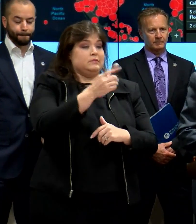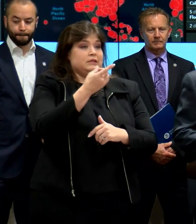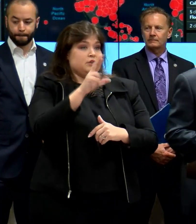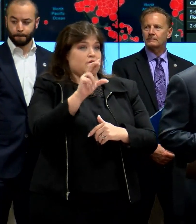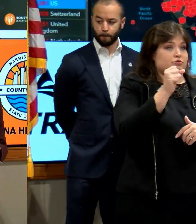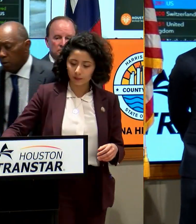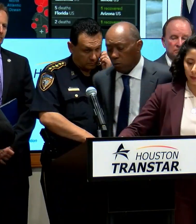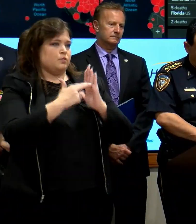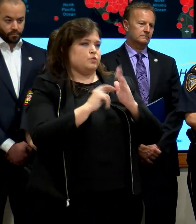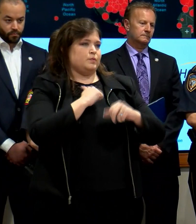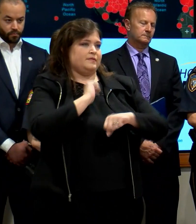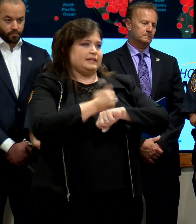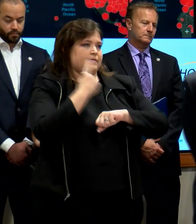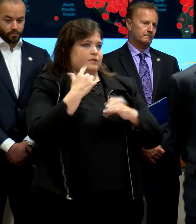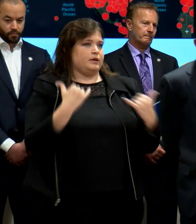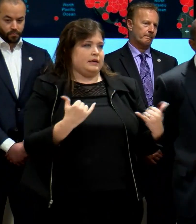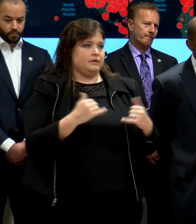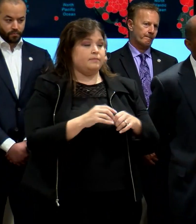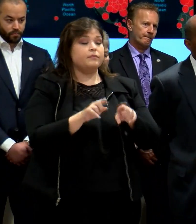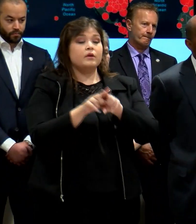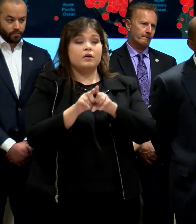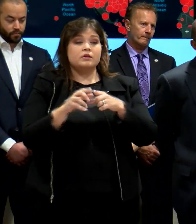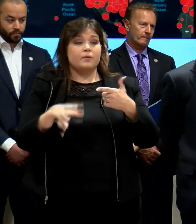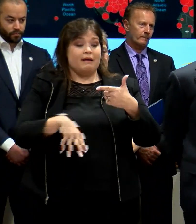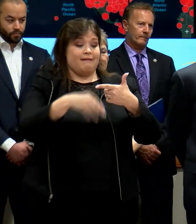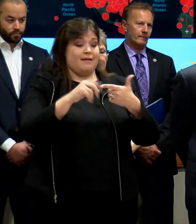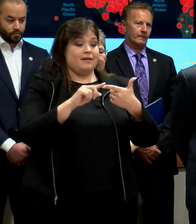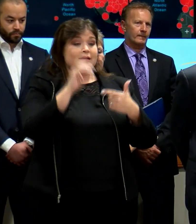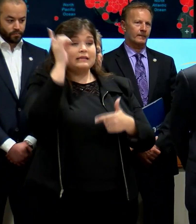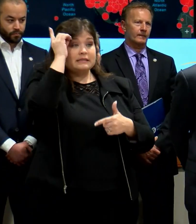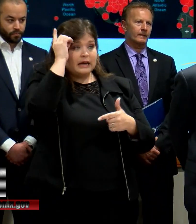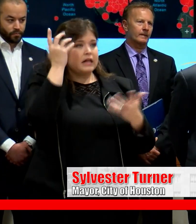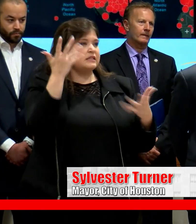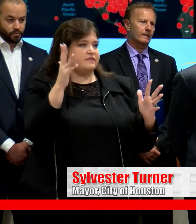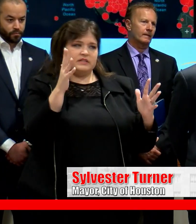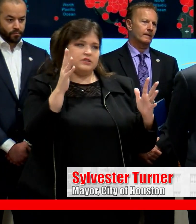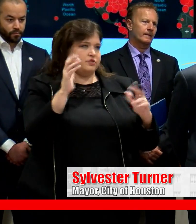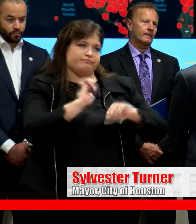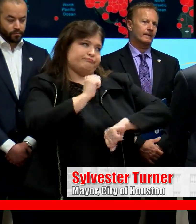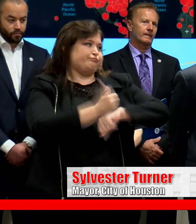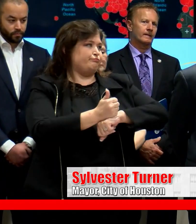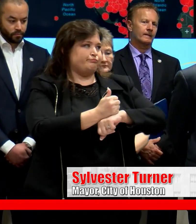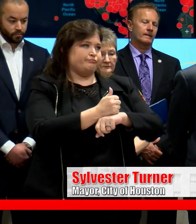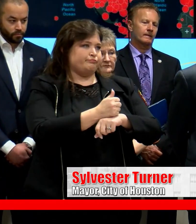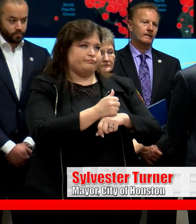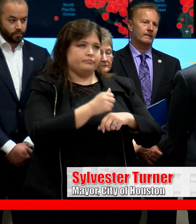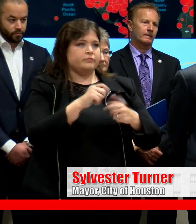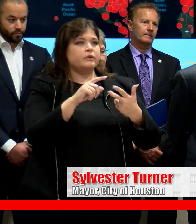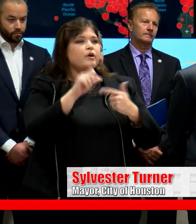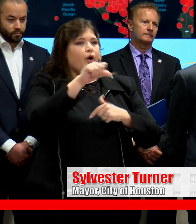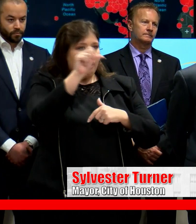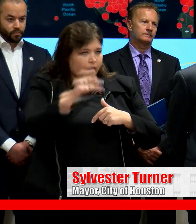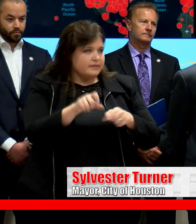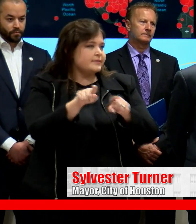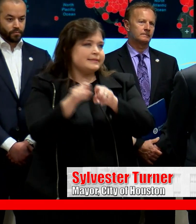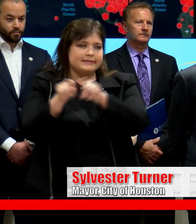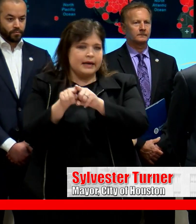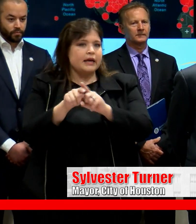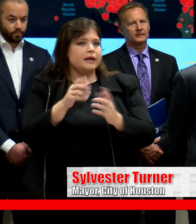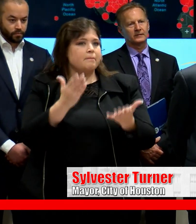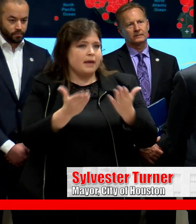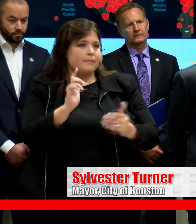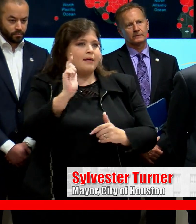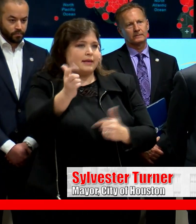Shaw. And what I would add, Dallas has already made the decision. Austin is looking at making that decision later